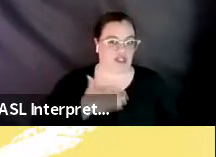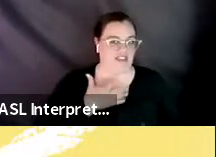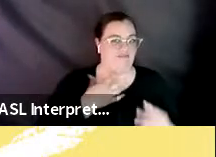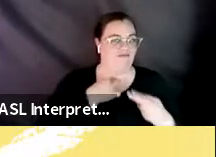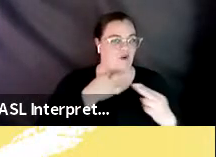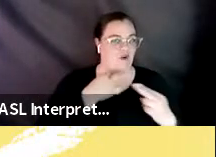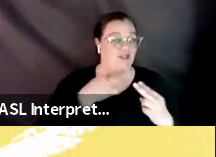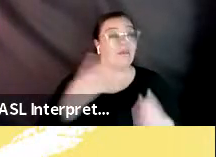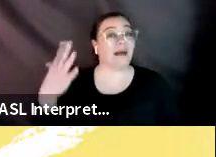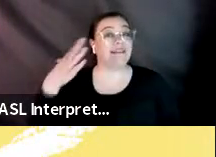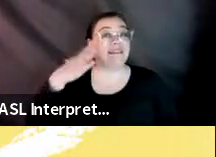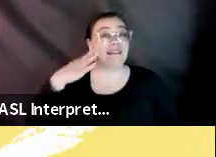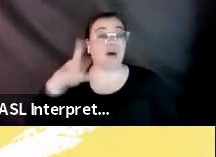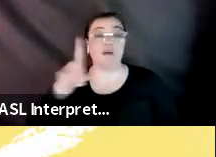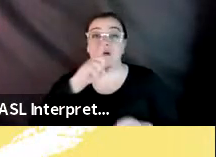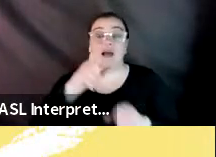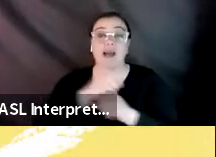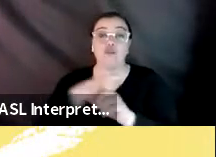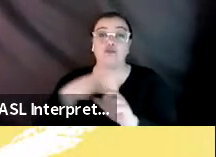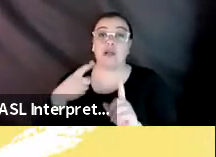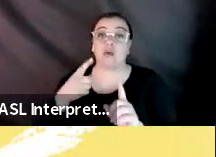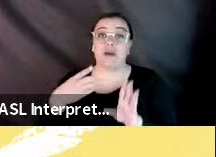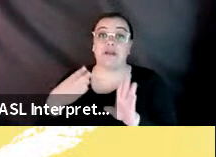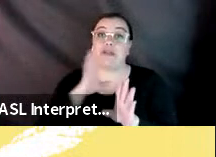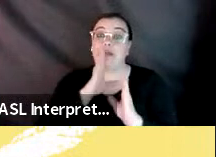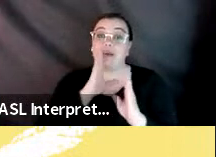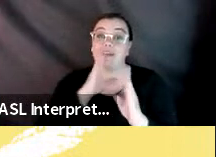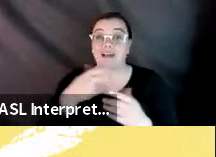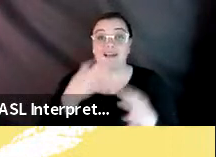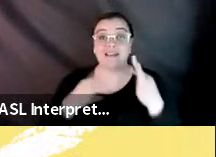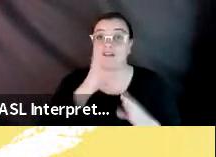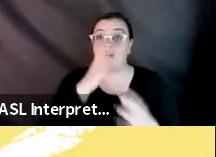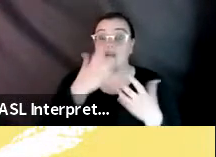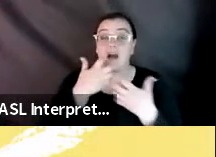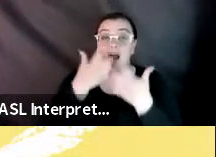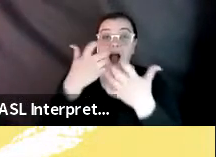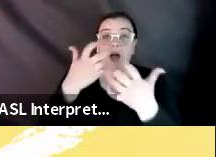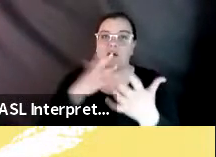get the vertical on it, I only need to keep the vowel pure. So it goes